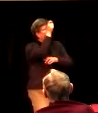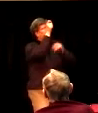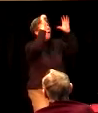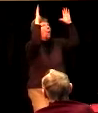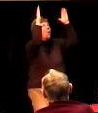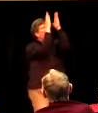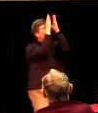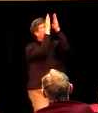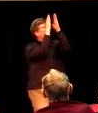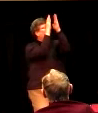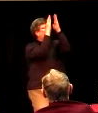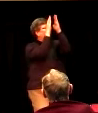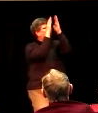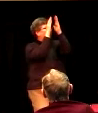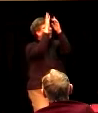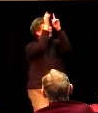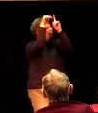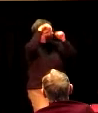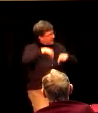here.